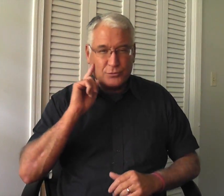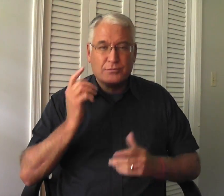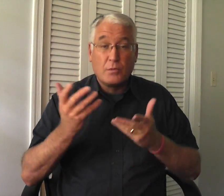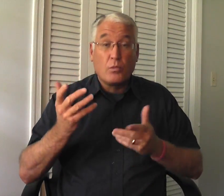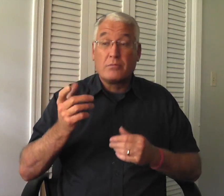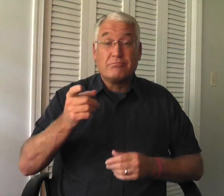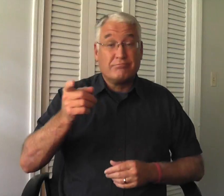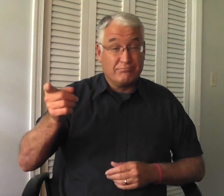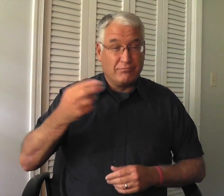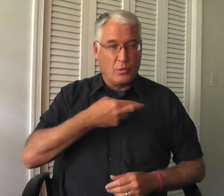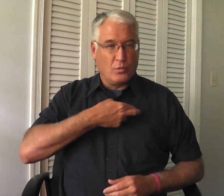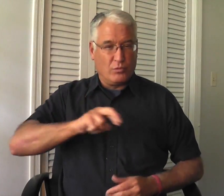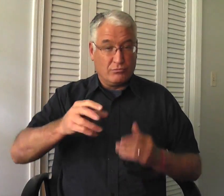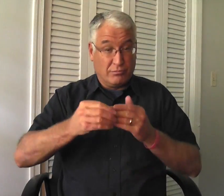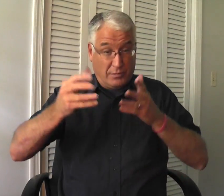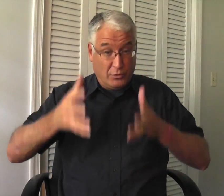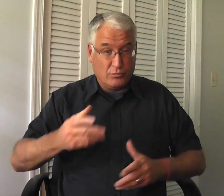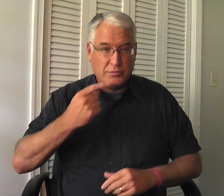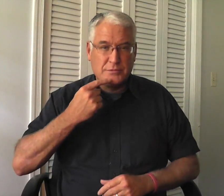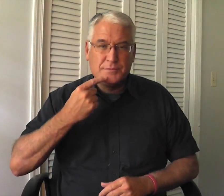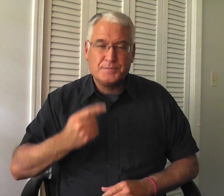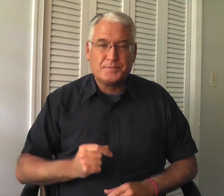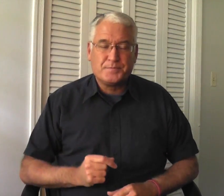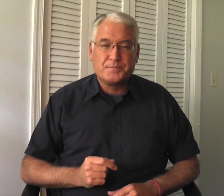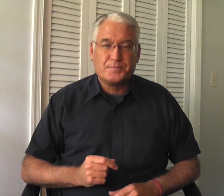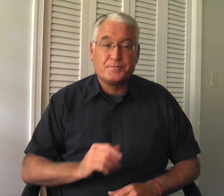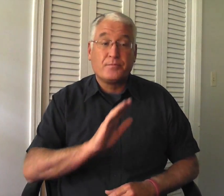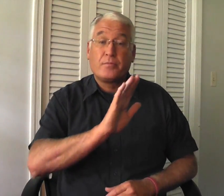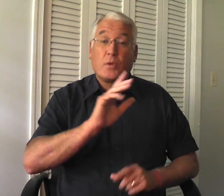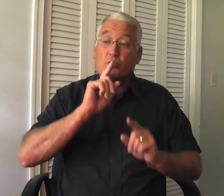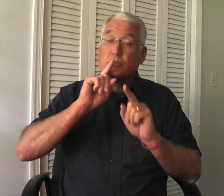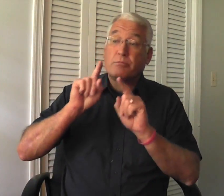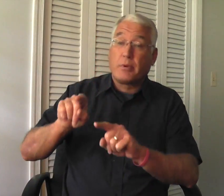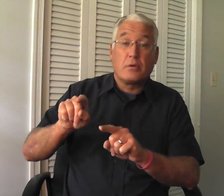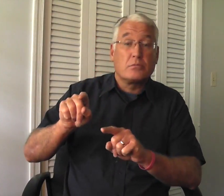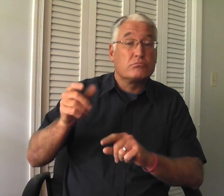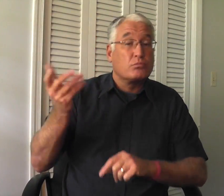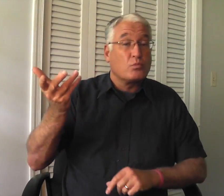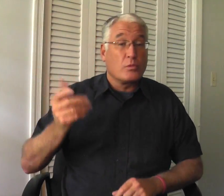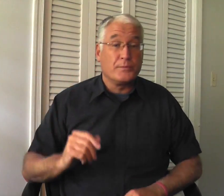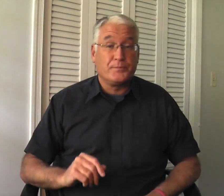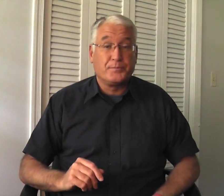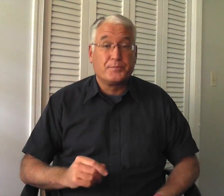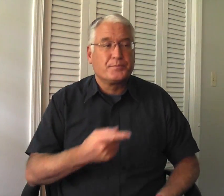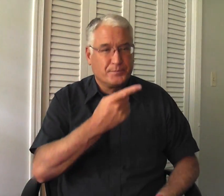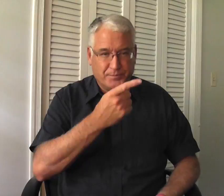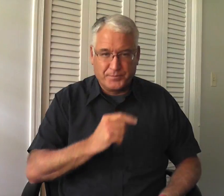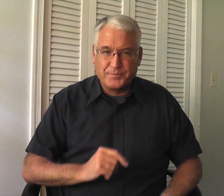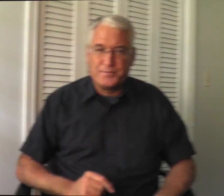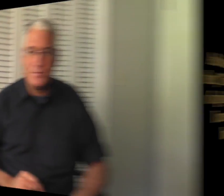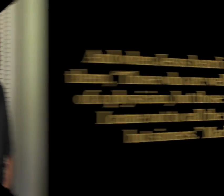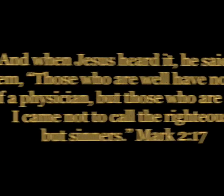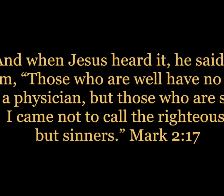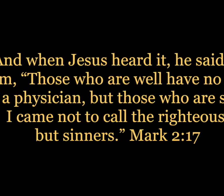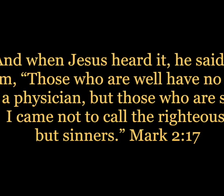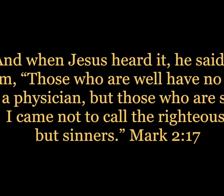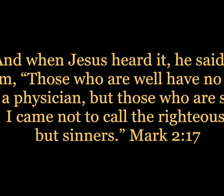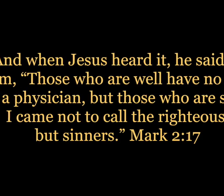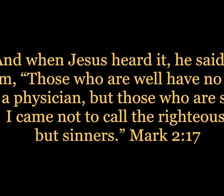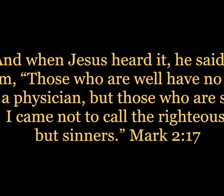Now Jesus, of course, he heard what these religious leaders were saying, and he responded to them. And when Jesus